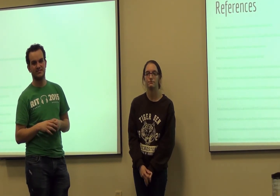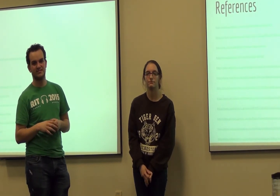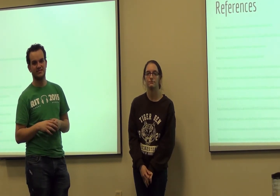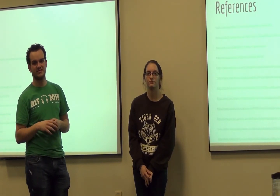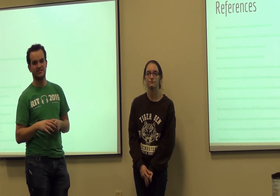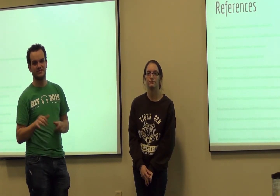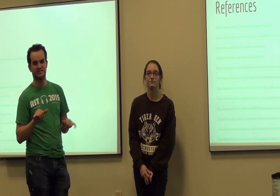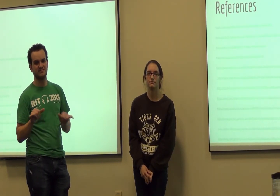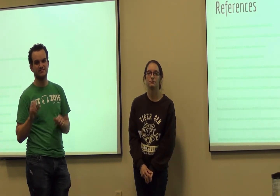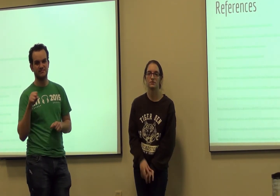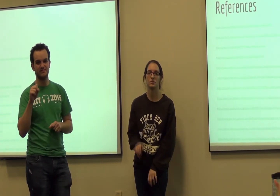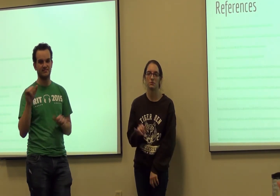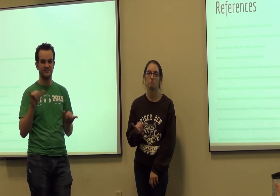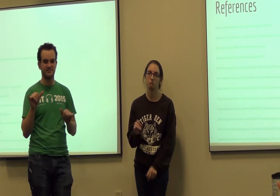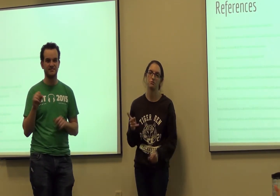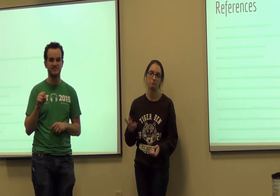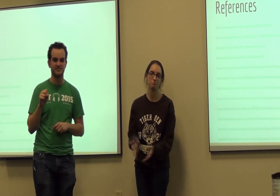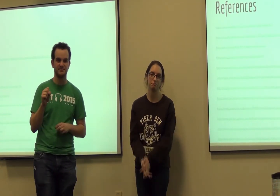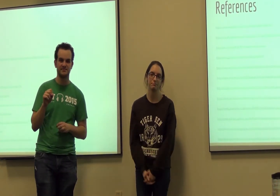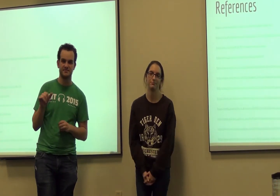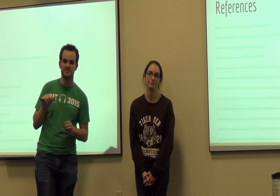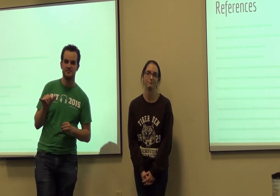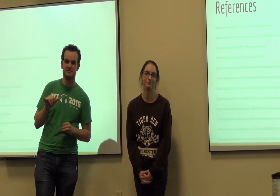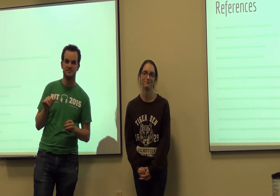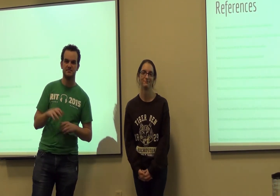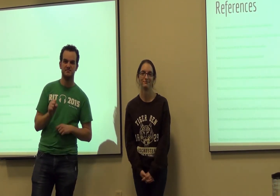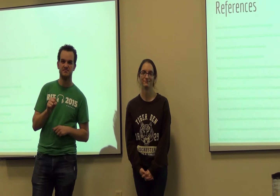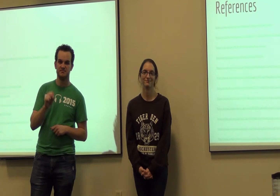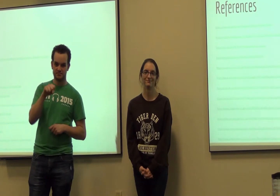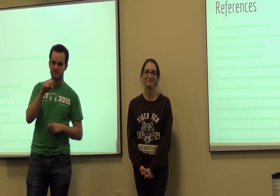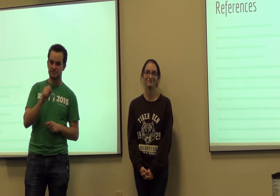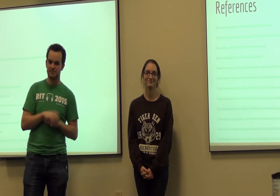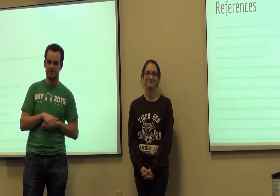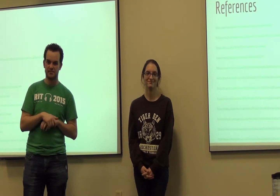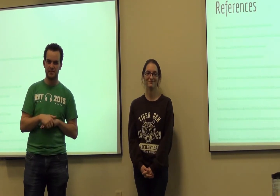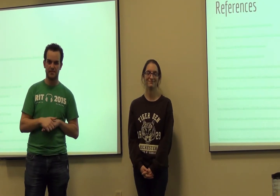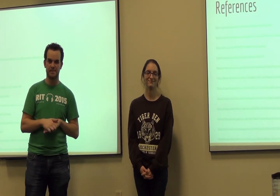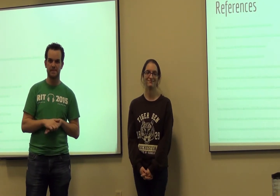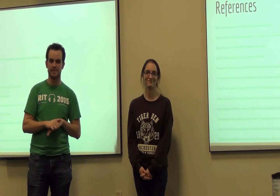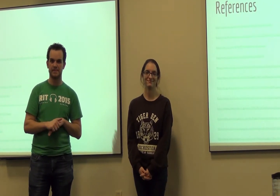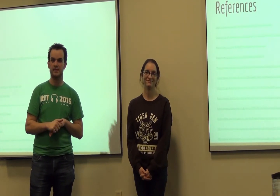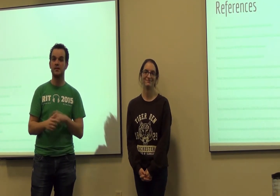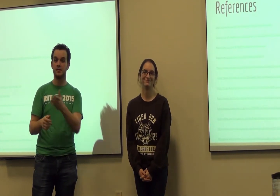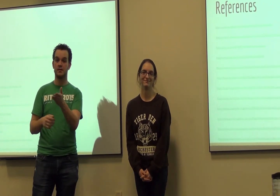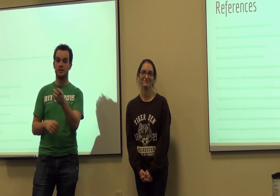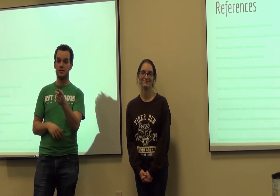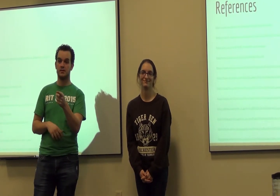marry. I think it's similar to America, in that way, yes.